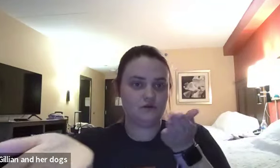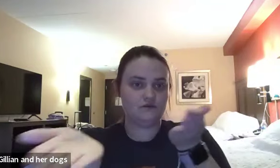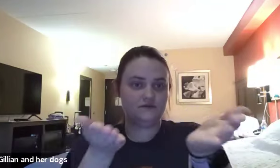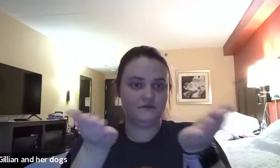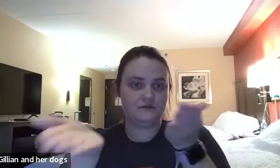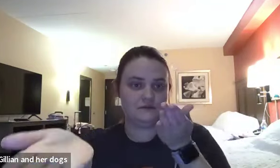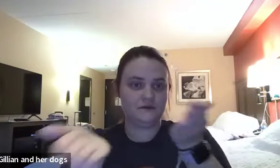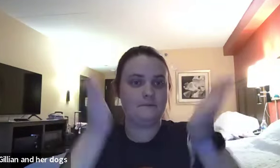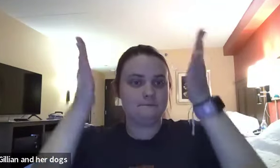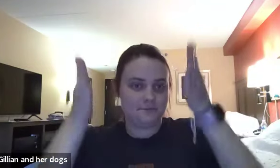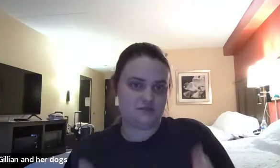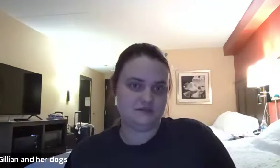Serve person.